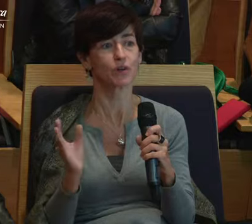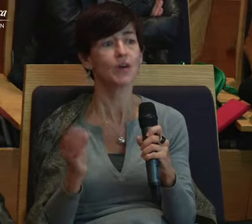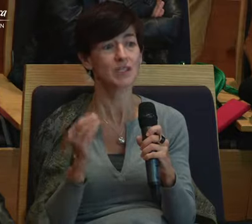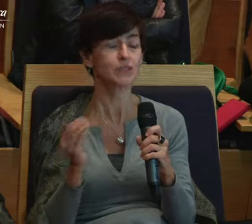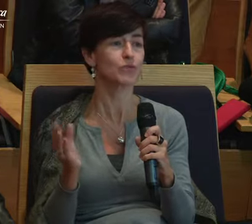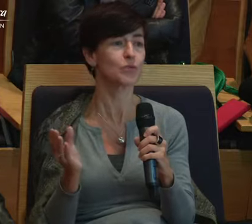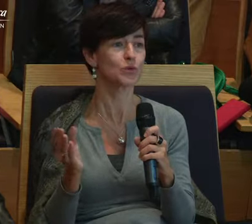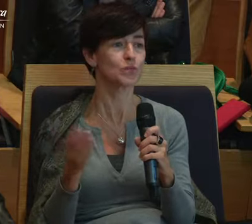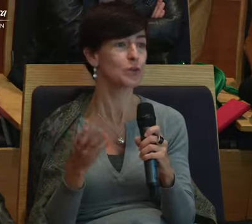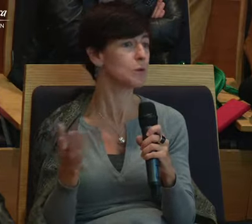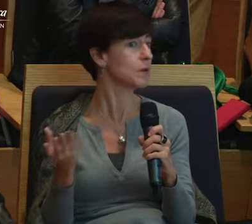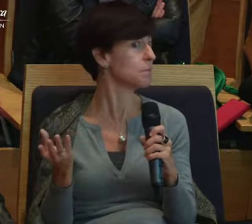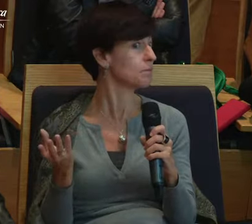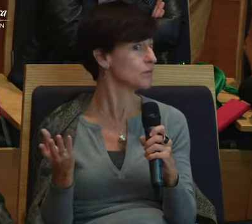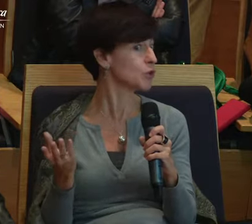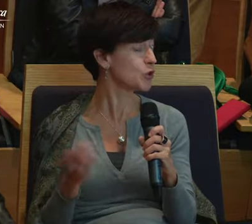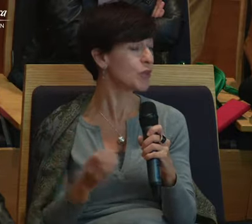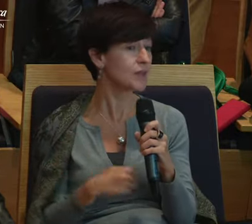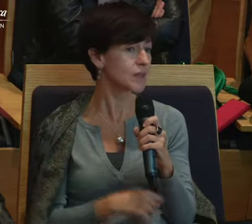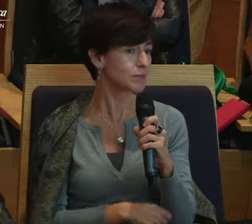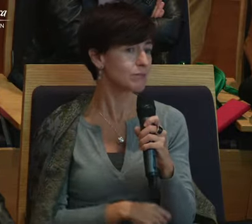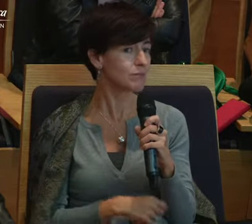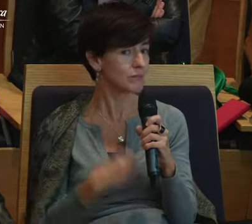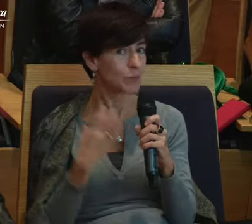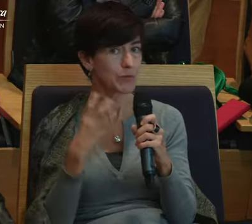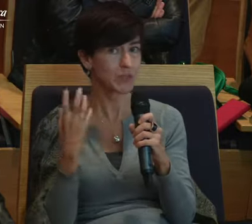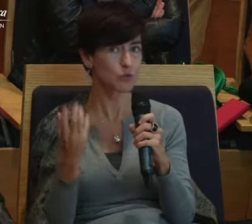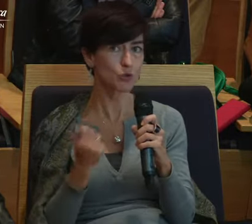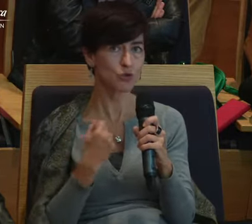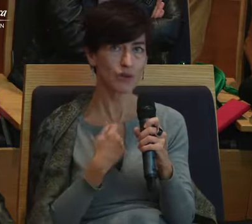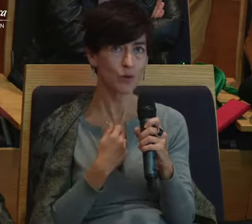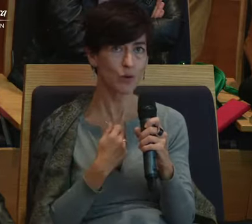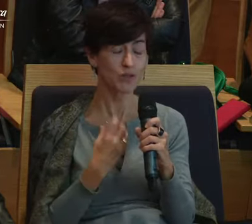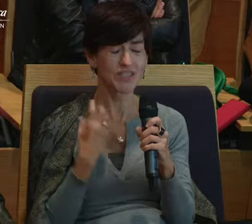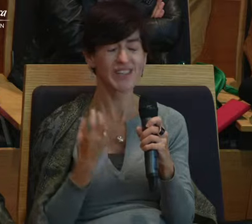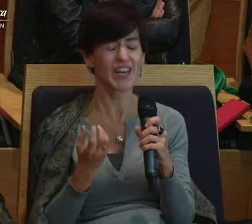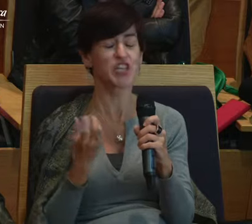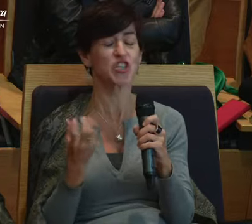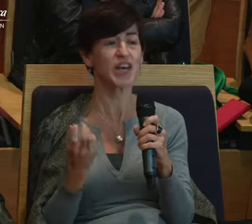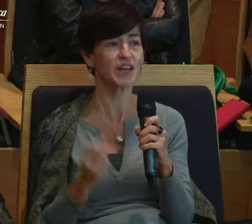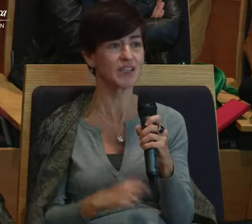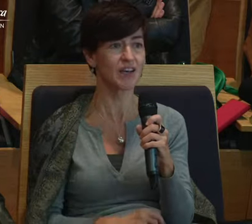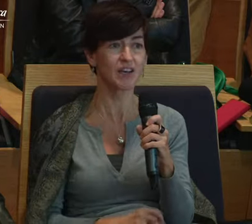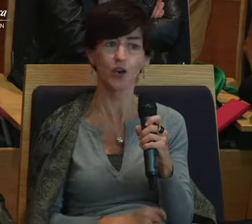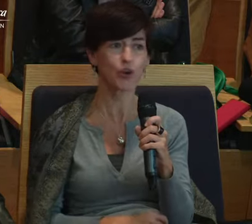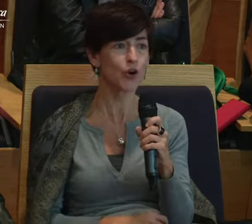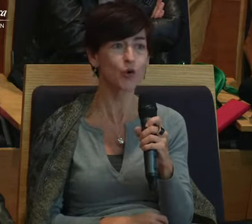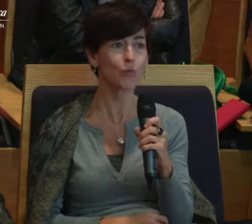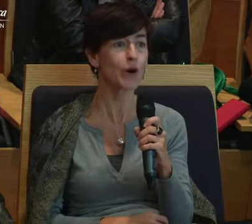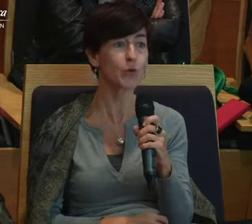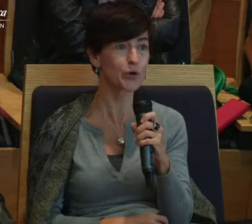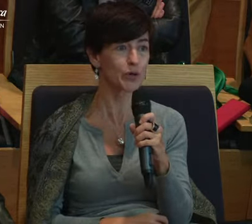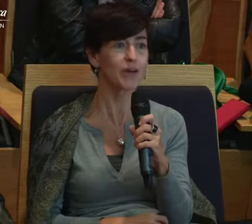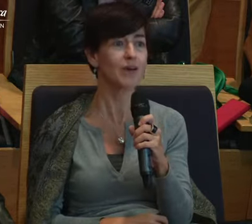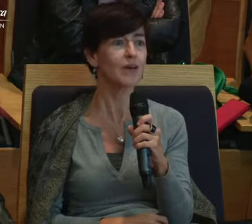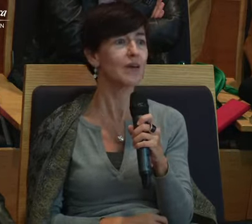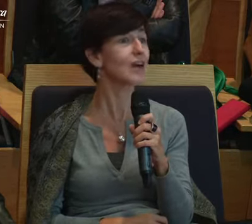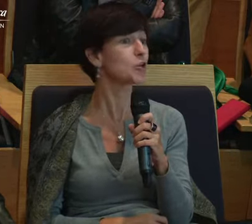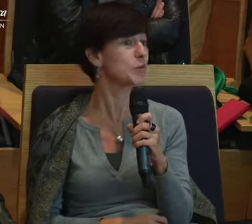work and different work. So do you think that there would be some sort of, I don't know, artistic cachet in saying, no, my